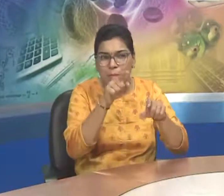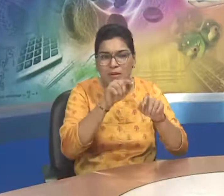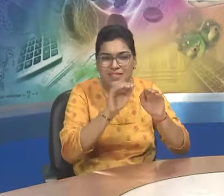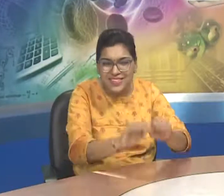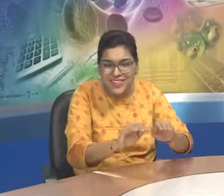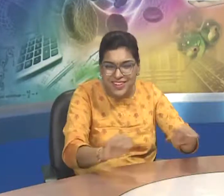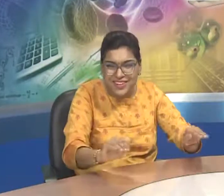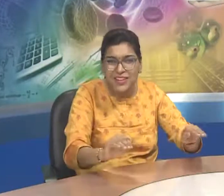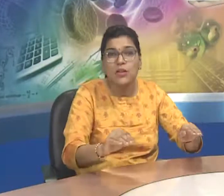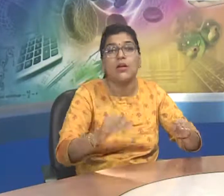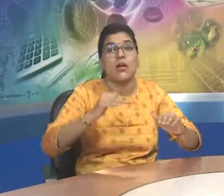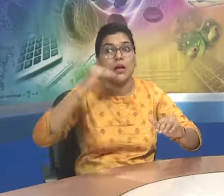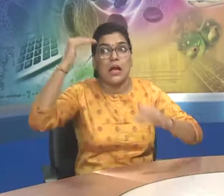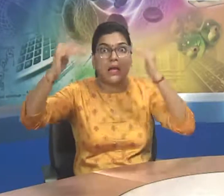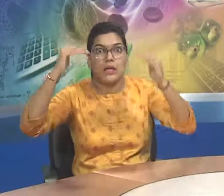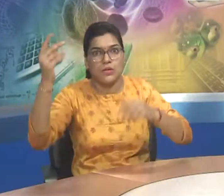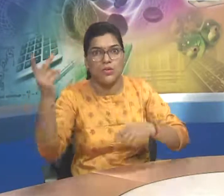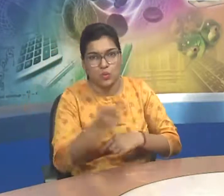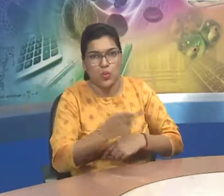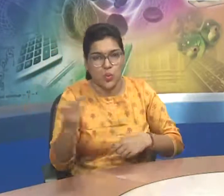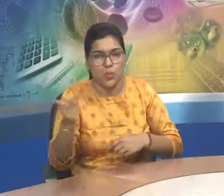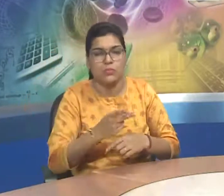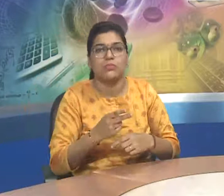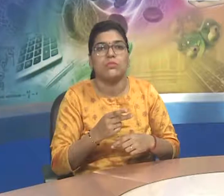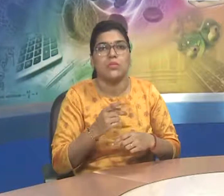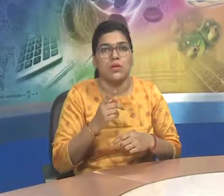prevented if children and